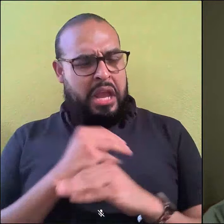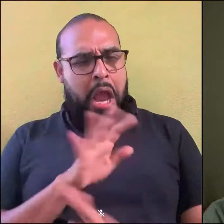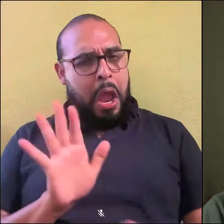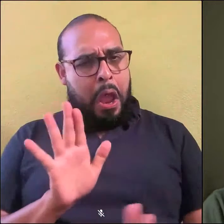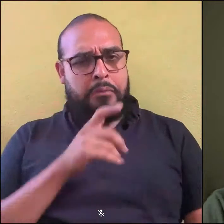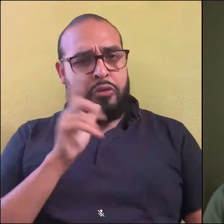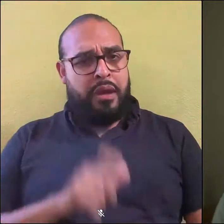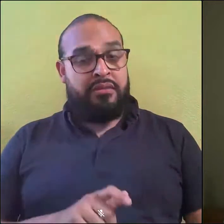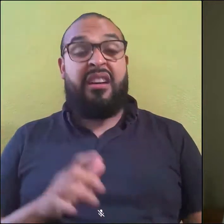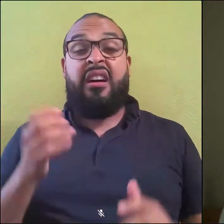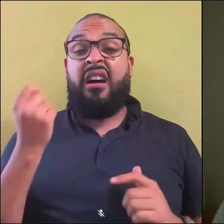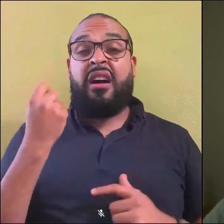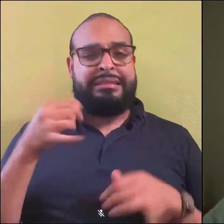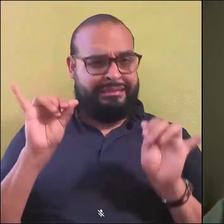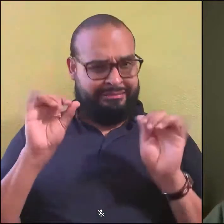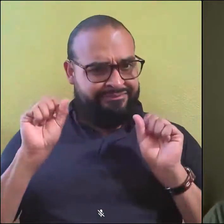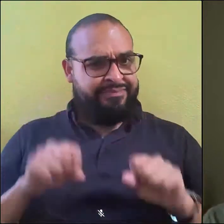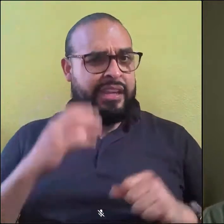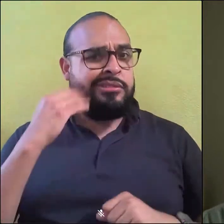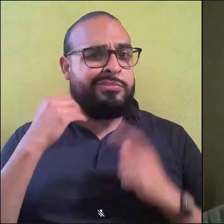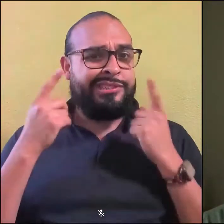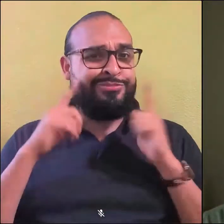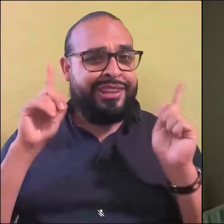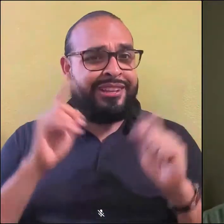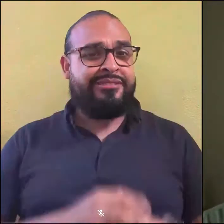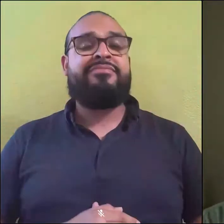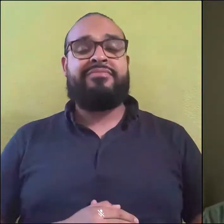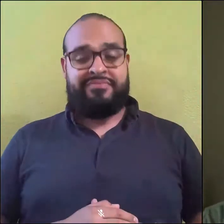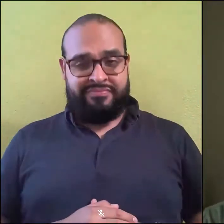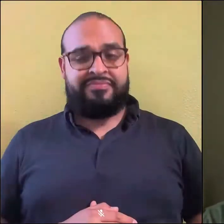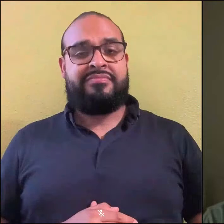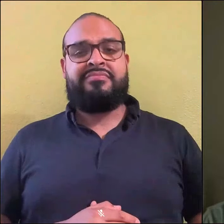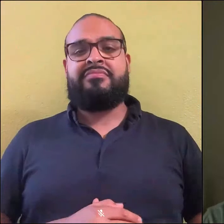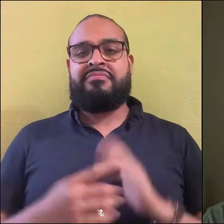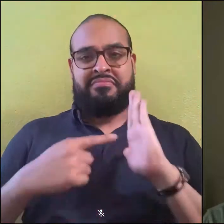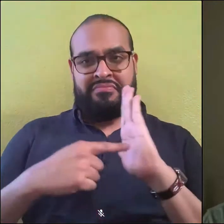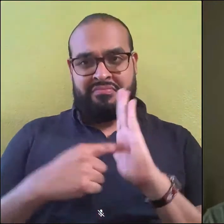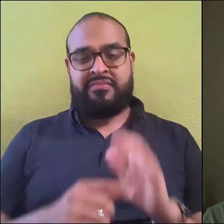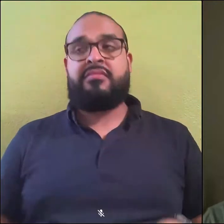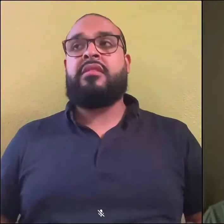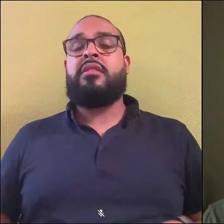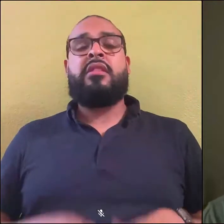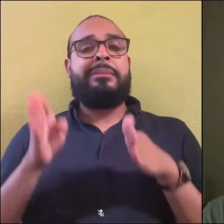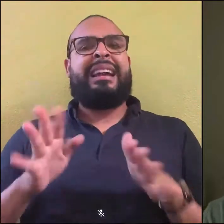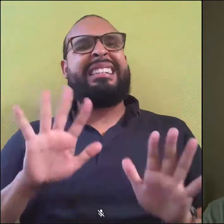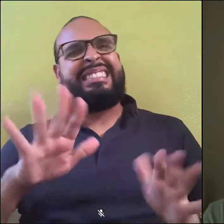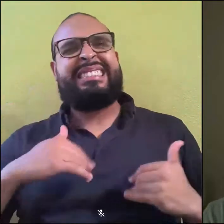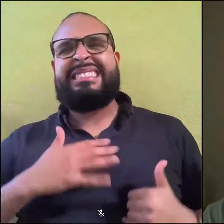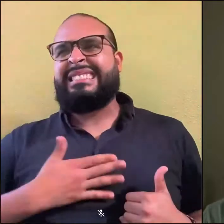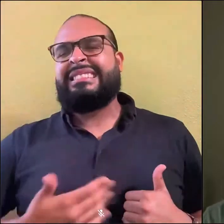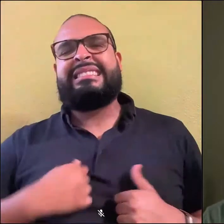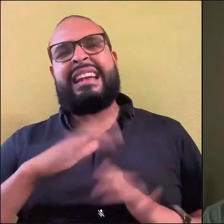to think ahead of actually trying to succeed, that, for example, they're not good at math, is, I